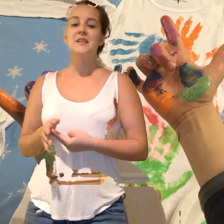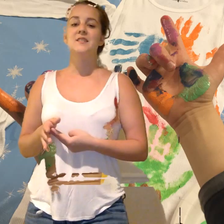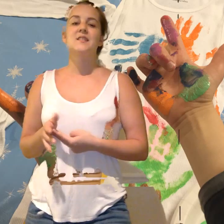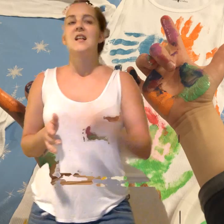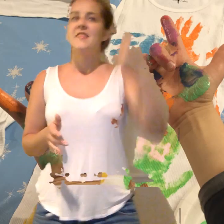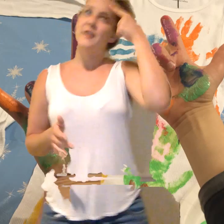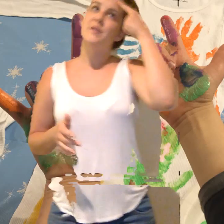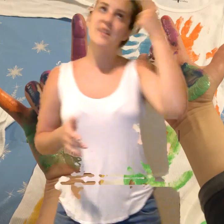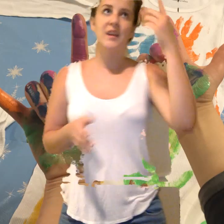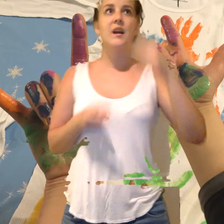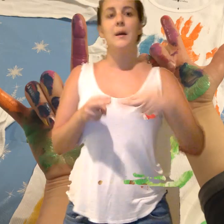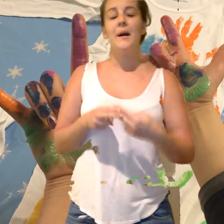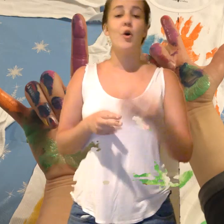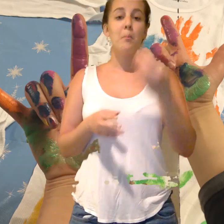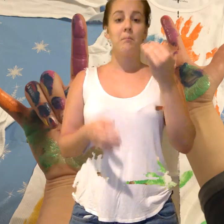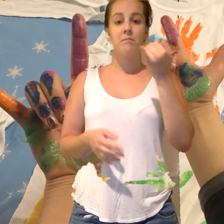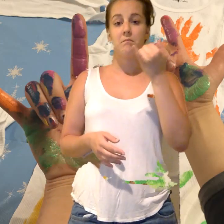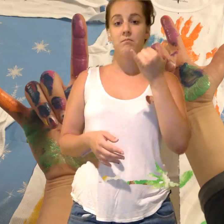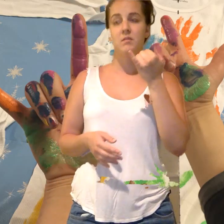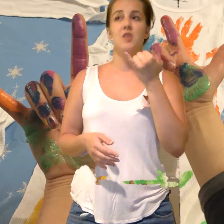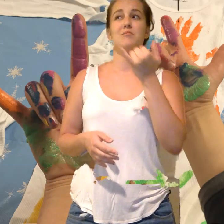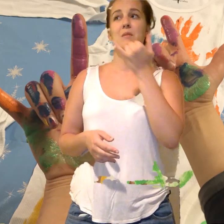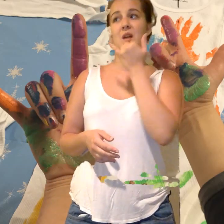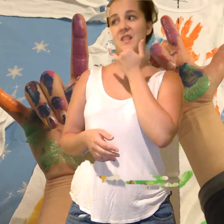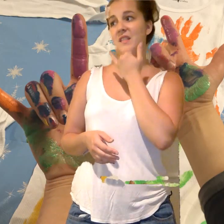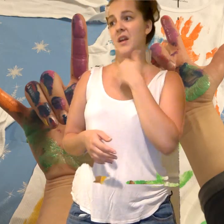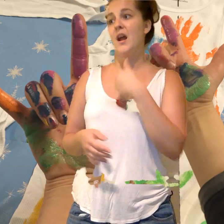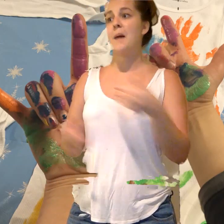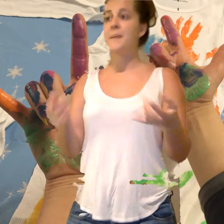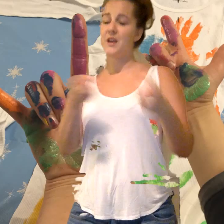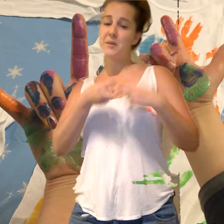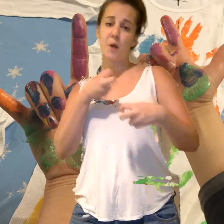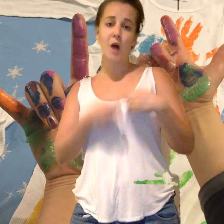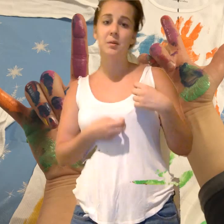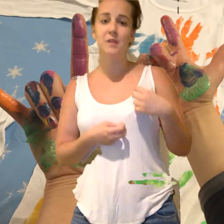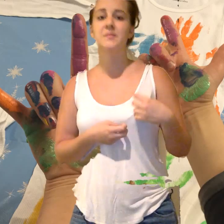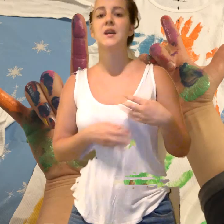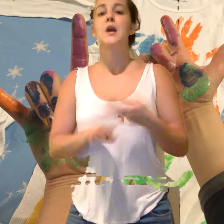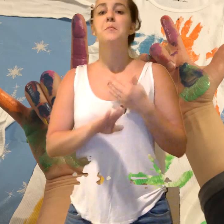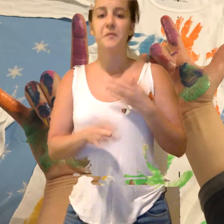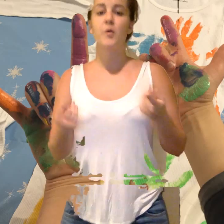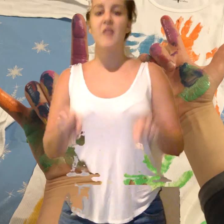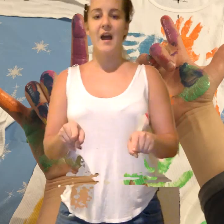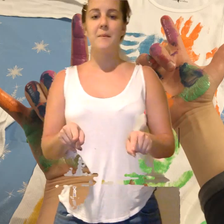means that you think about, anything that could happen, problems, before they